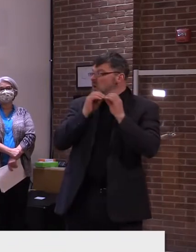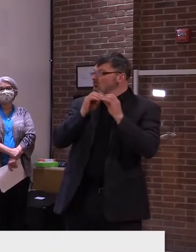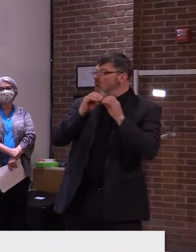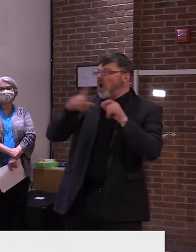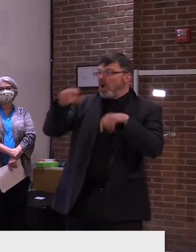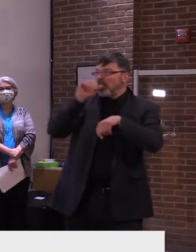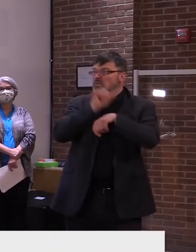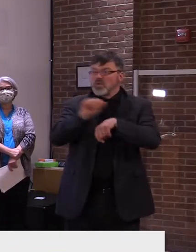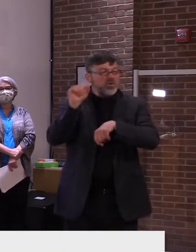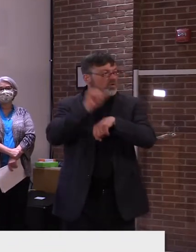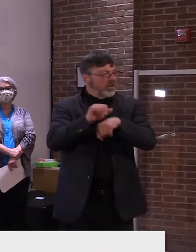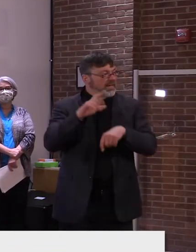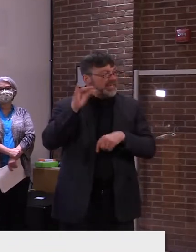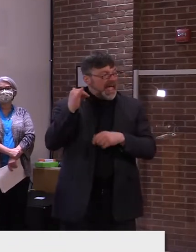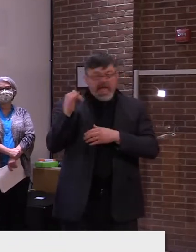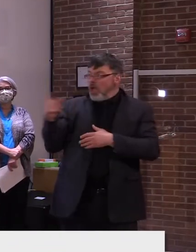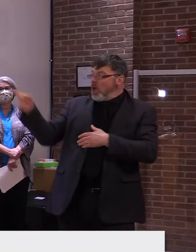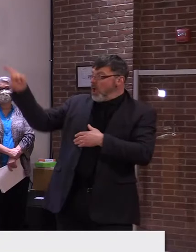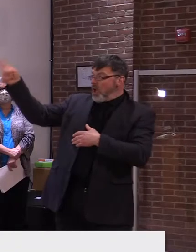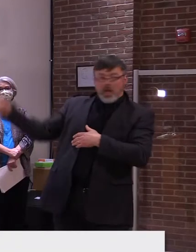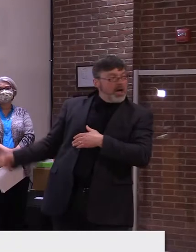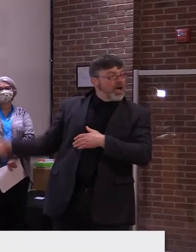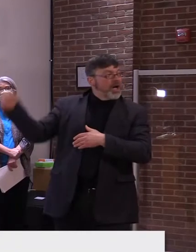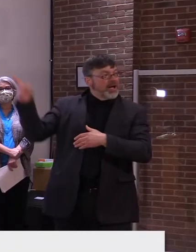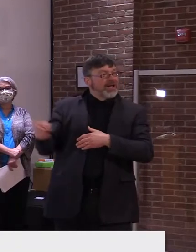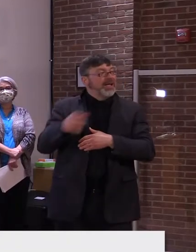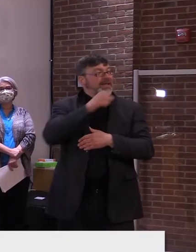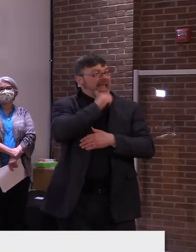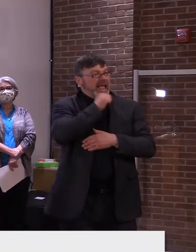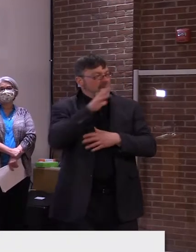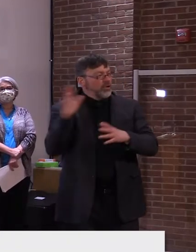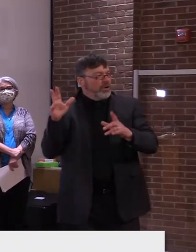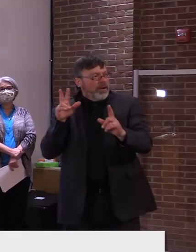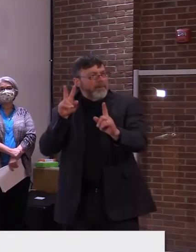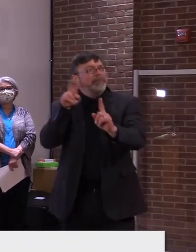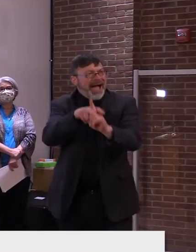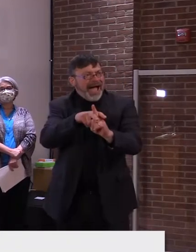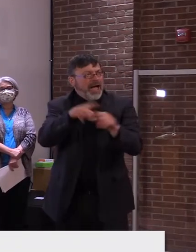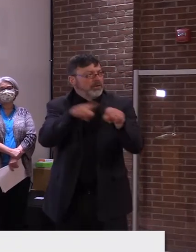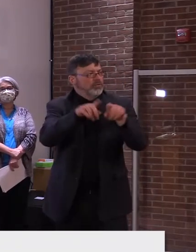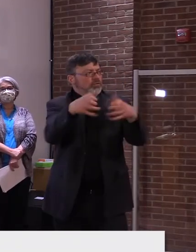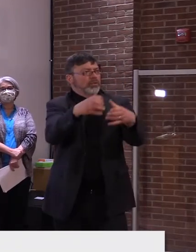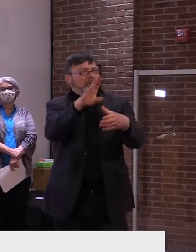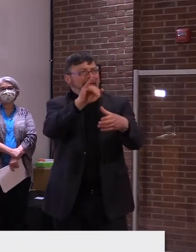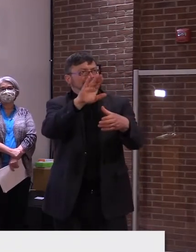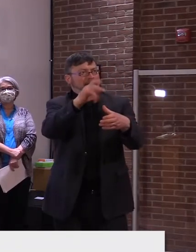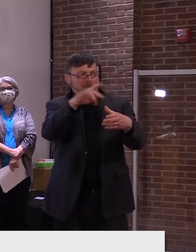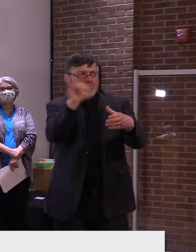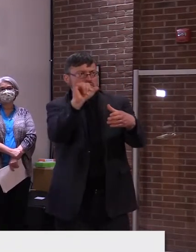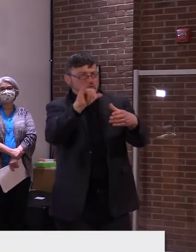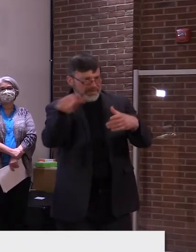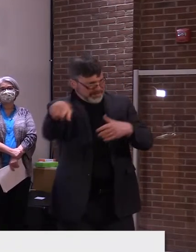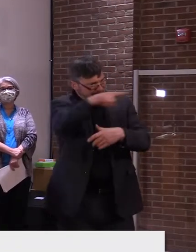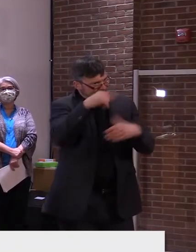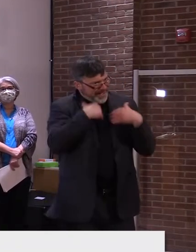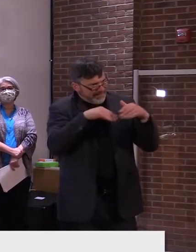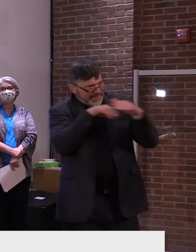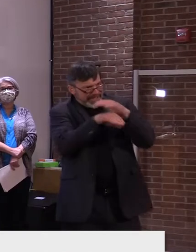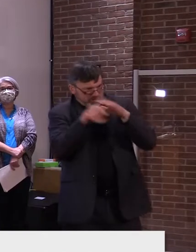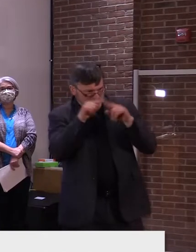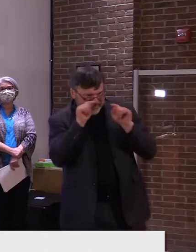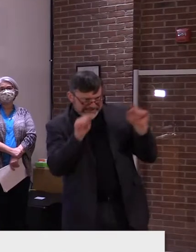future vaccination timeline that you've seen here. A huge thank you to all of our partners in these